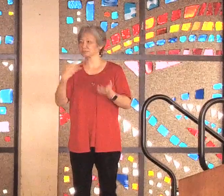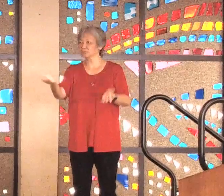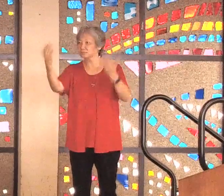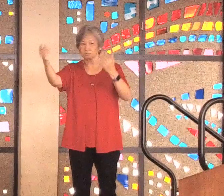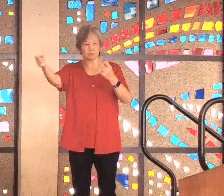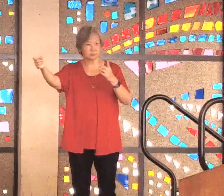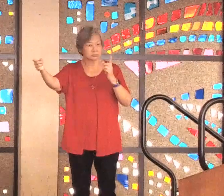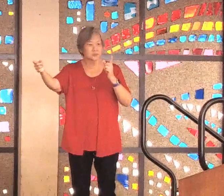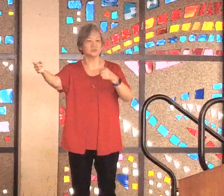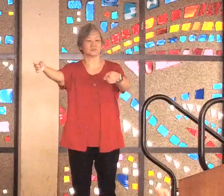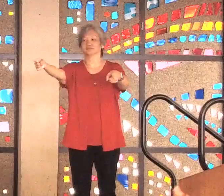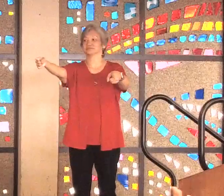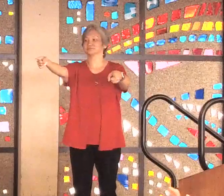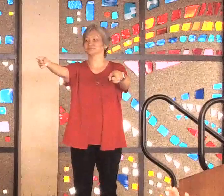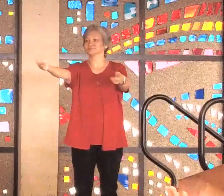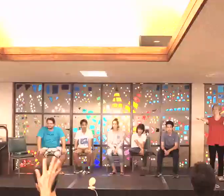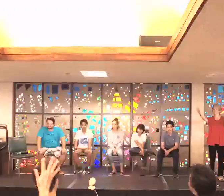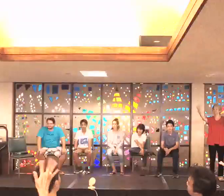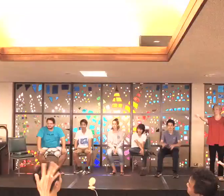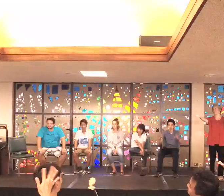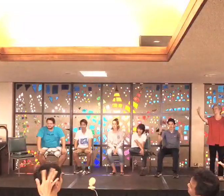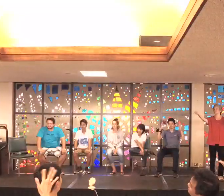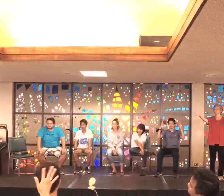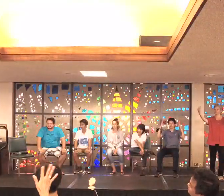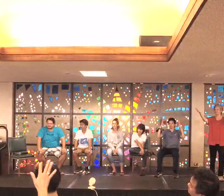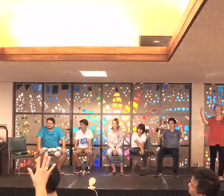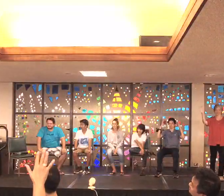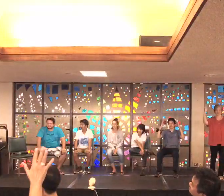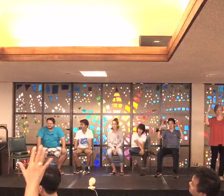Lambert. And if you both could please stand.